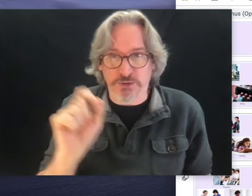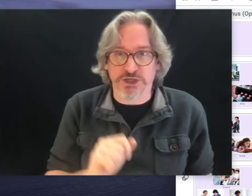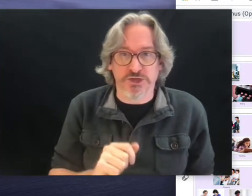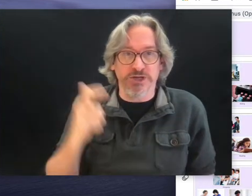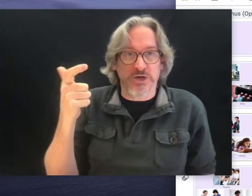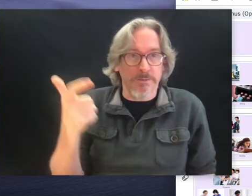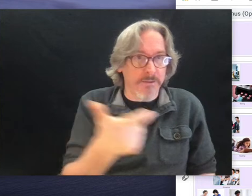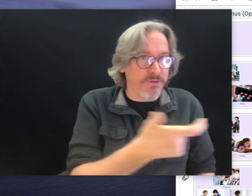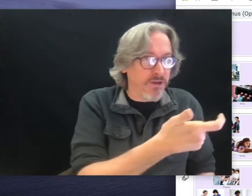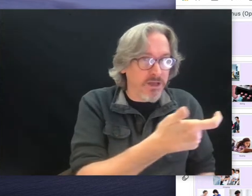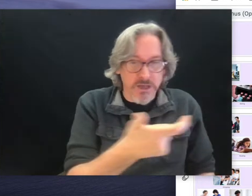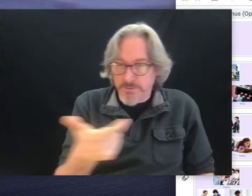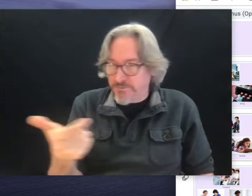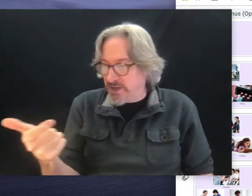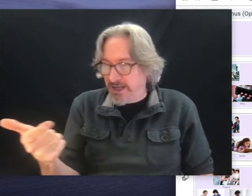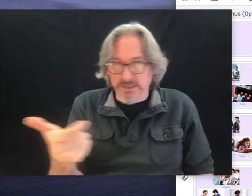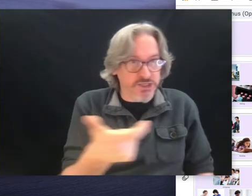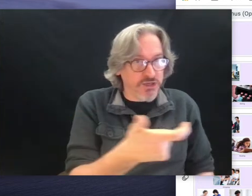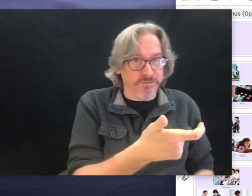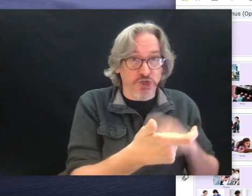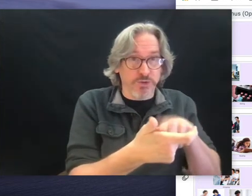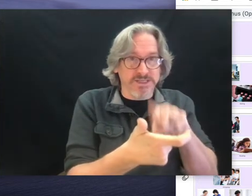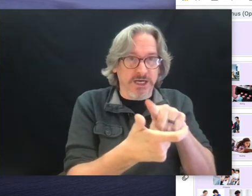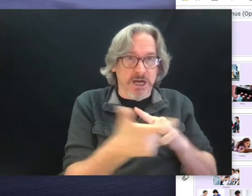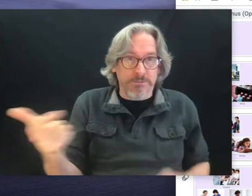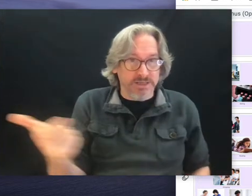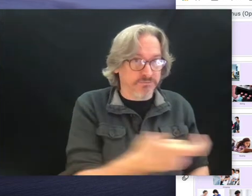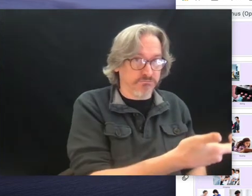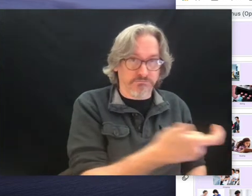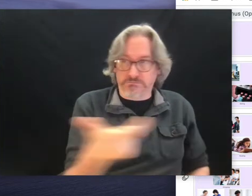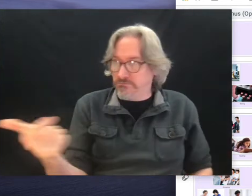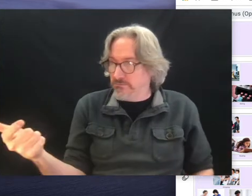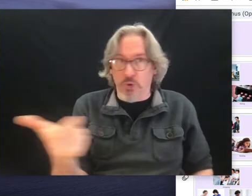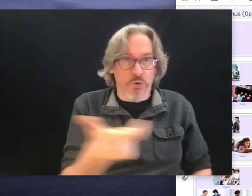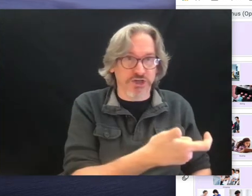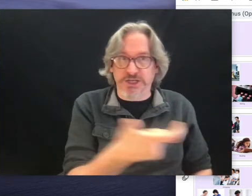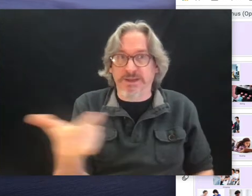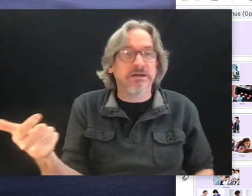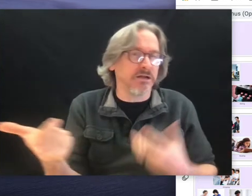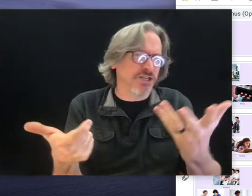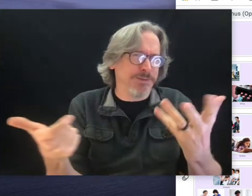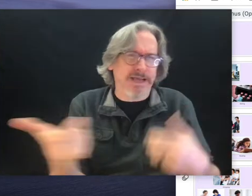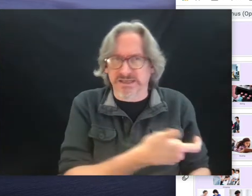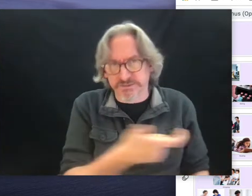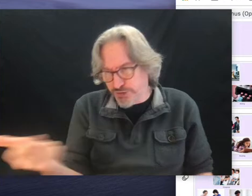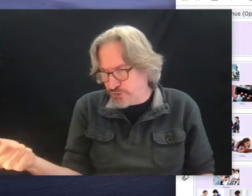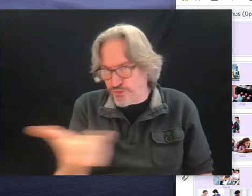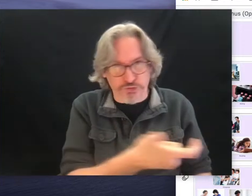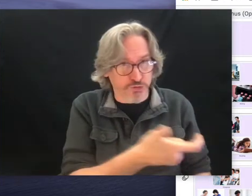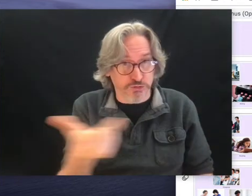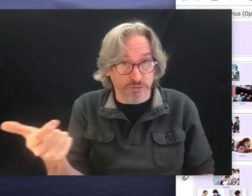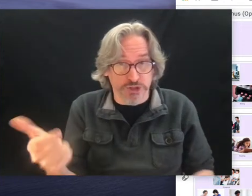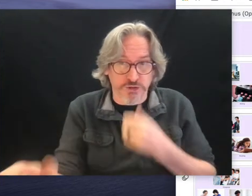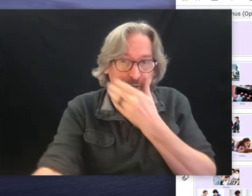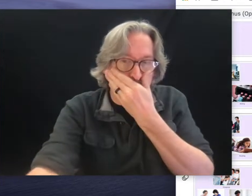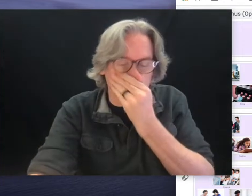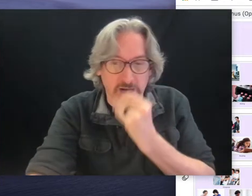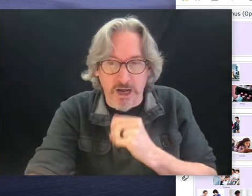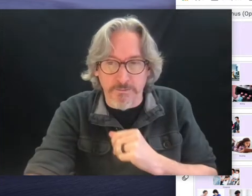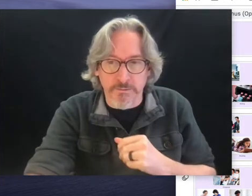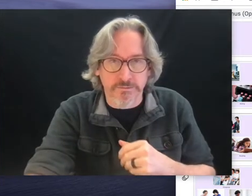Geocaching, which is going to come up, is using a compass or GPS to